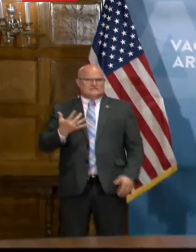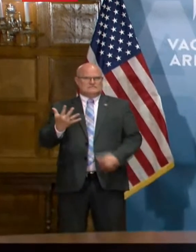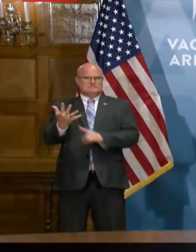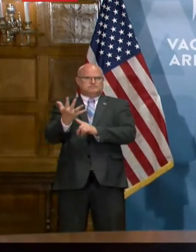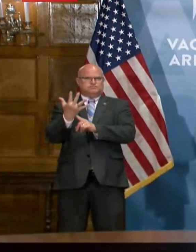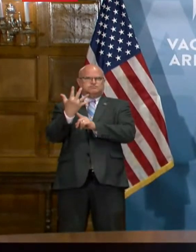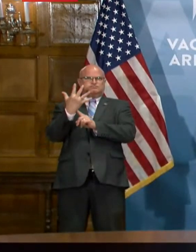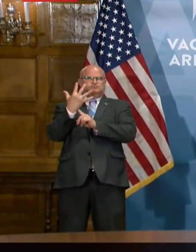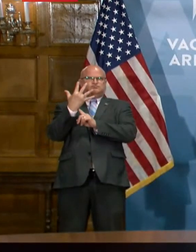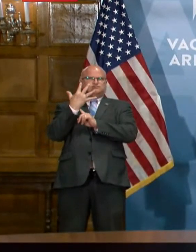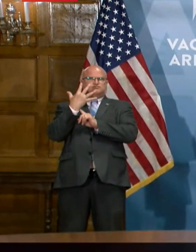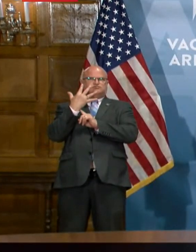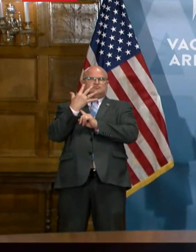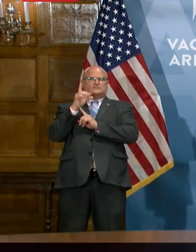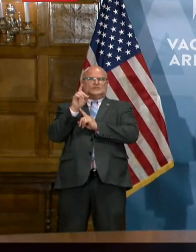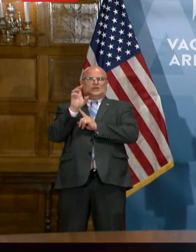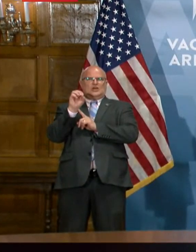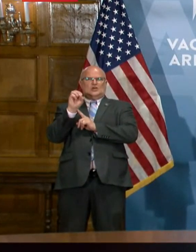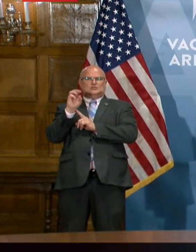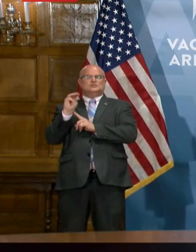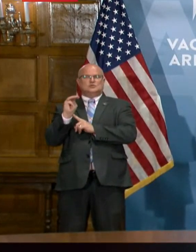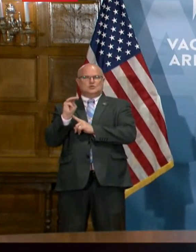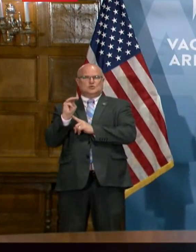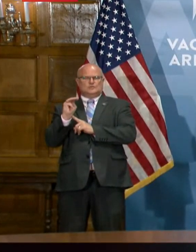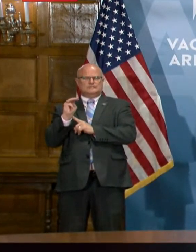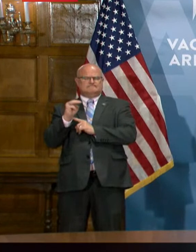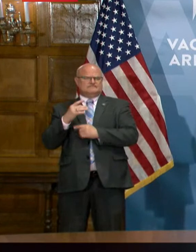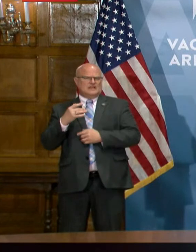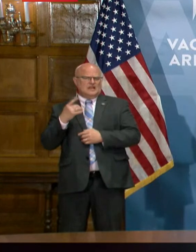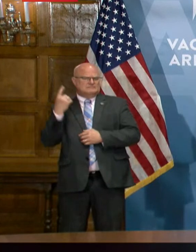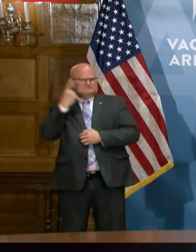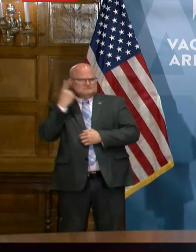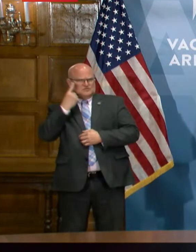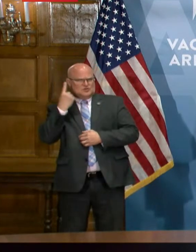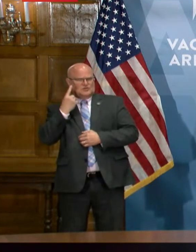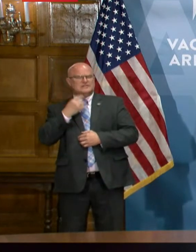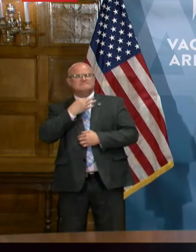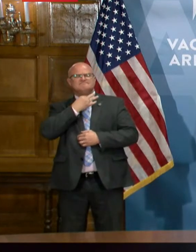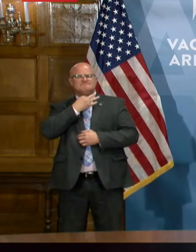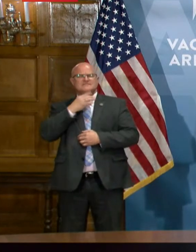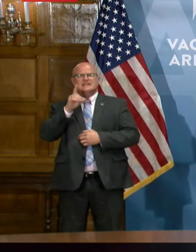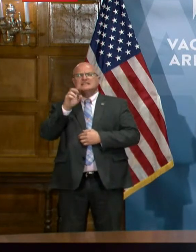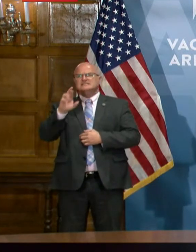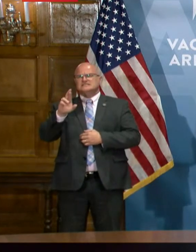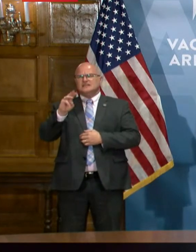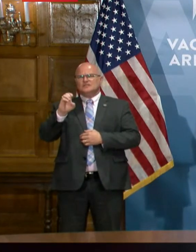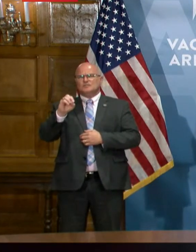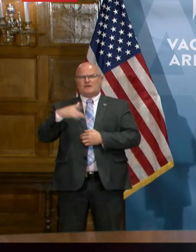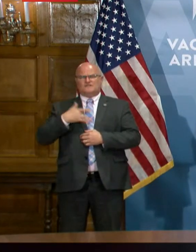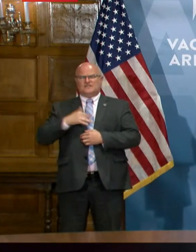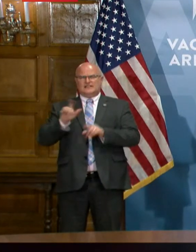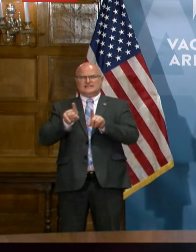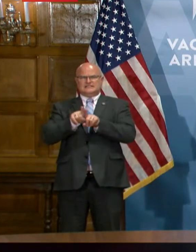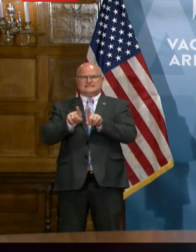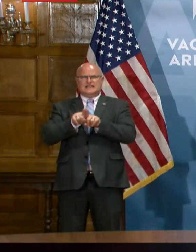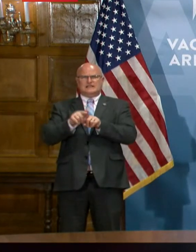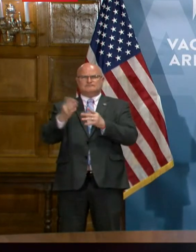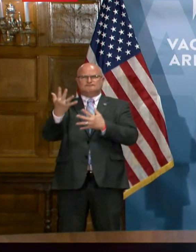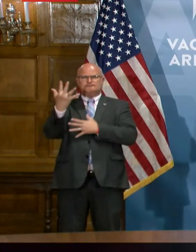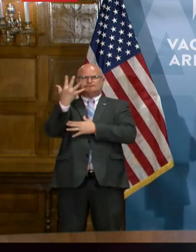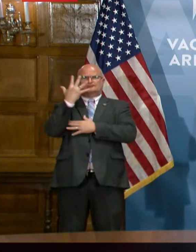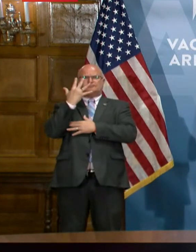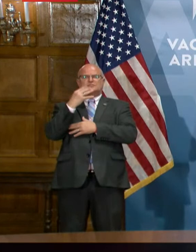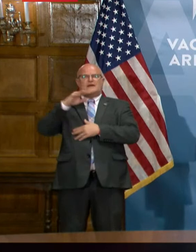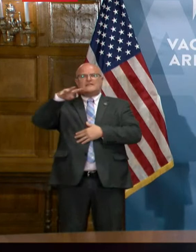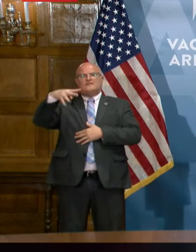impending doom. Curious if Dr. Romero is feeling that same type of impending doom and nervous about that fourth